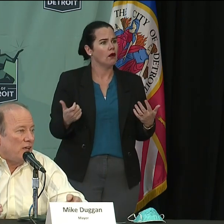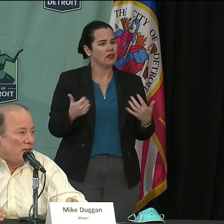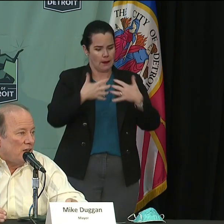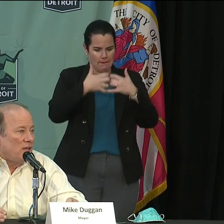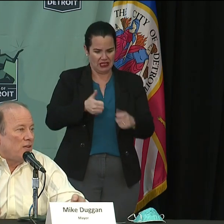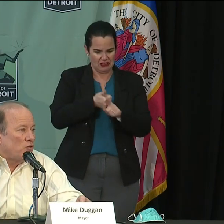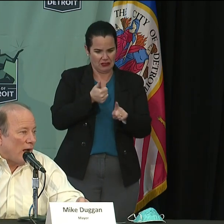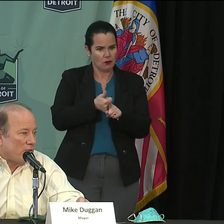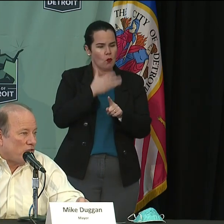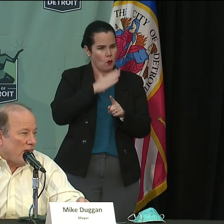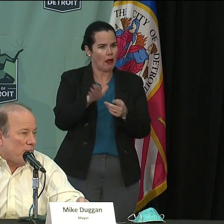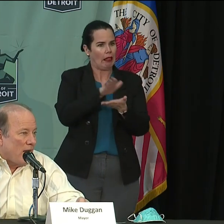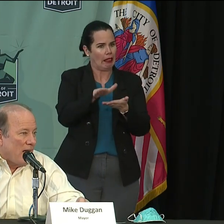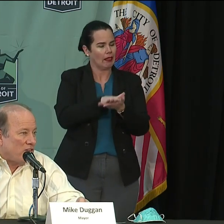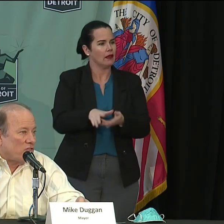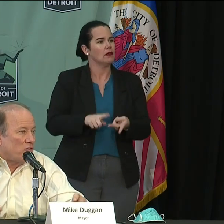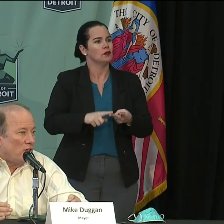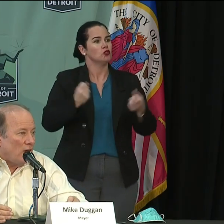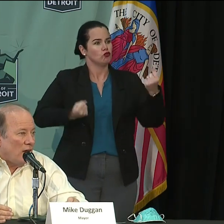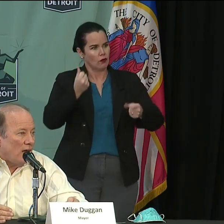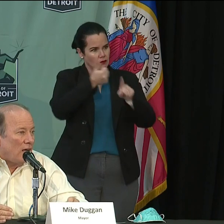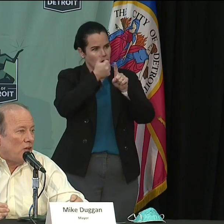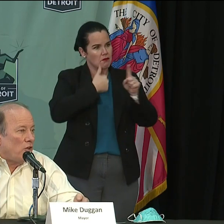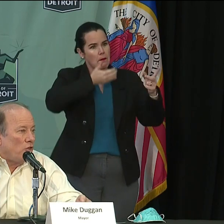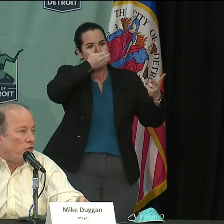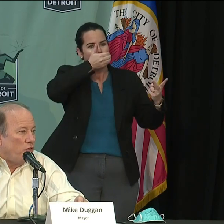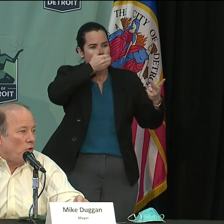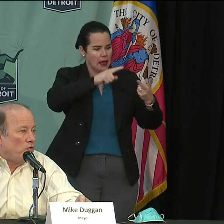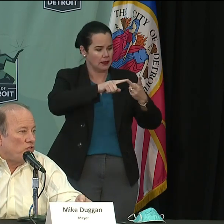are clean, the drivers have masks.